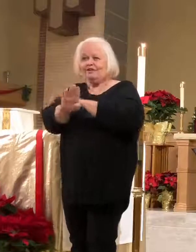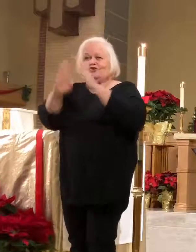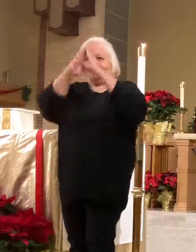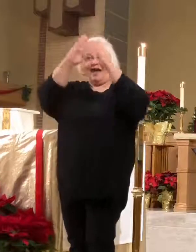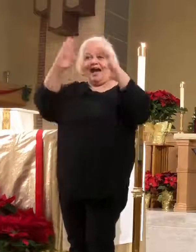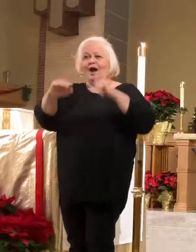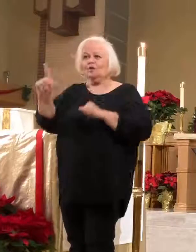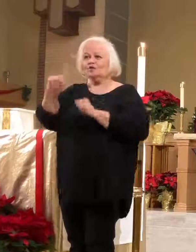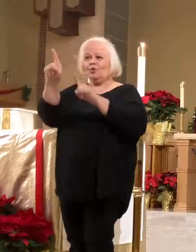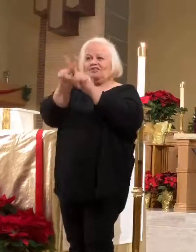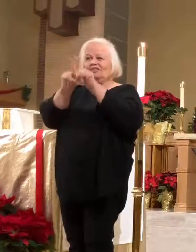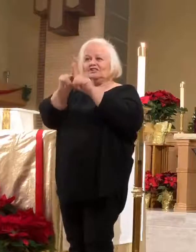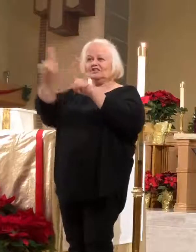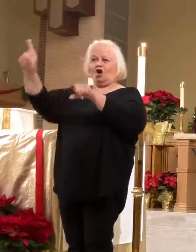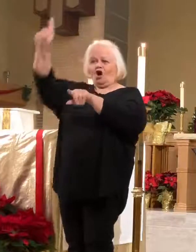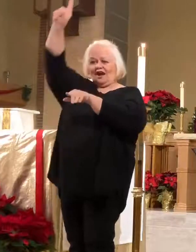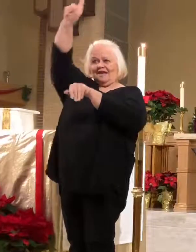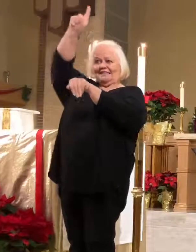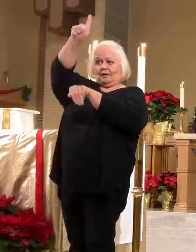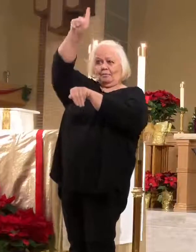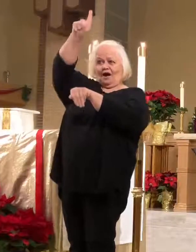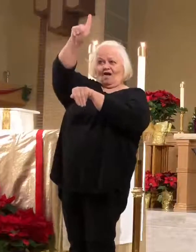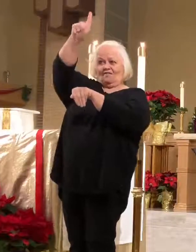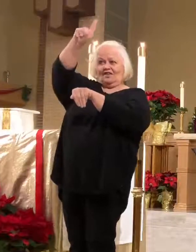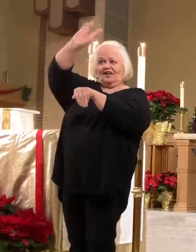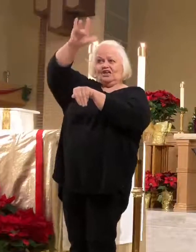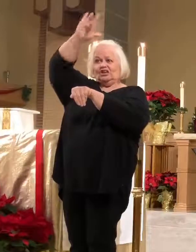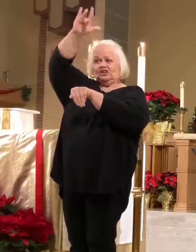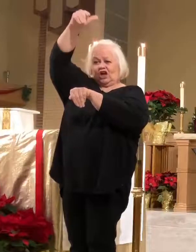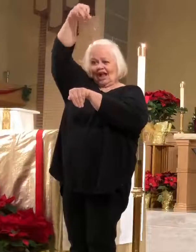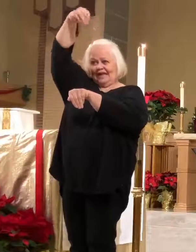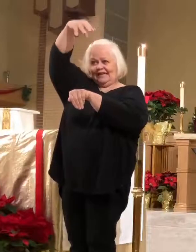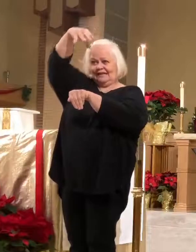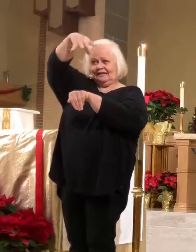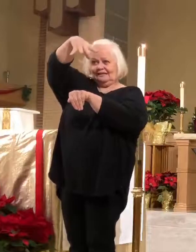is above, shining below,